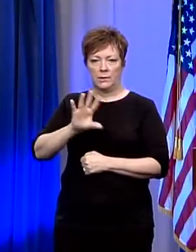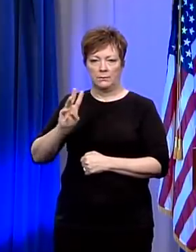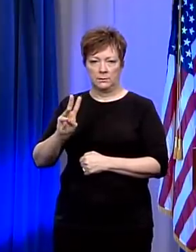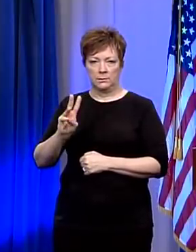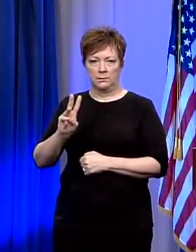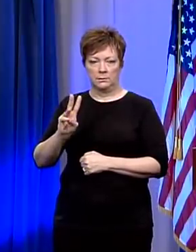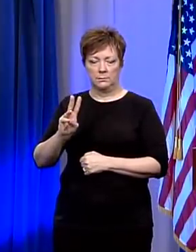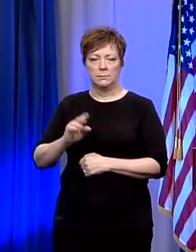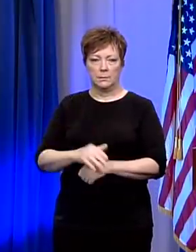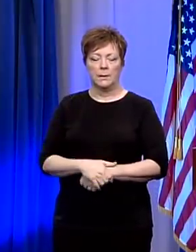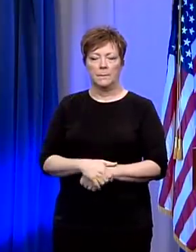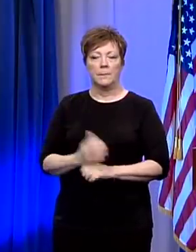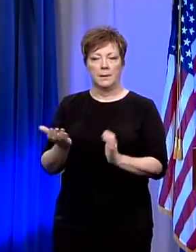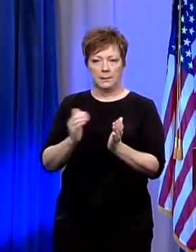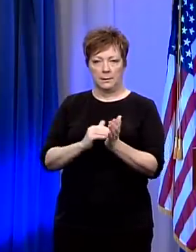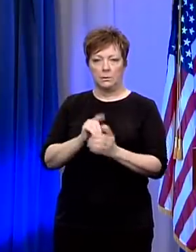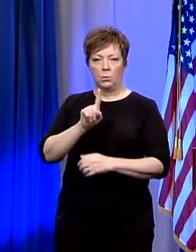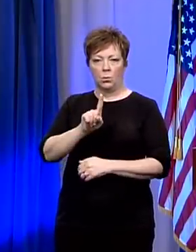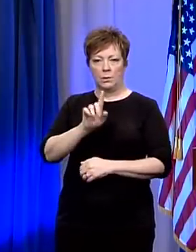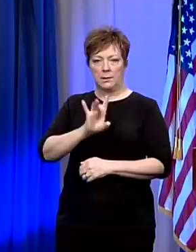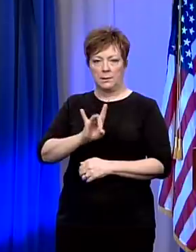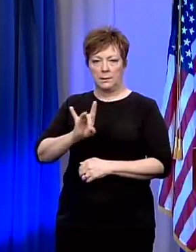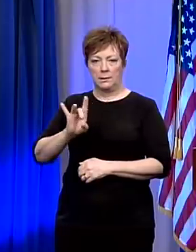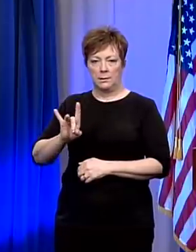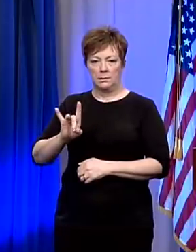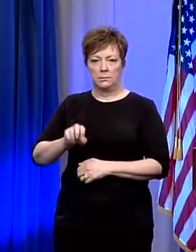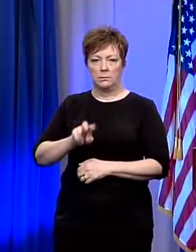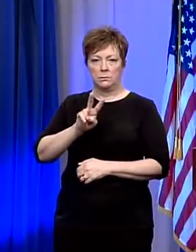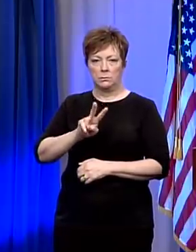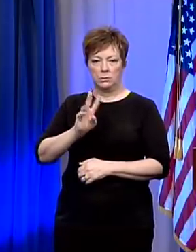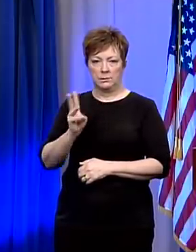1-888-264-2256. That number is